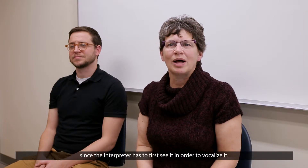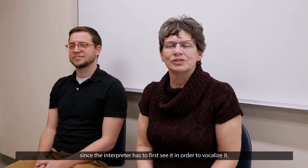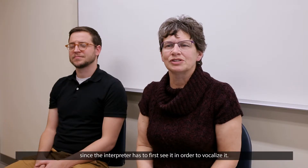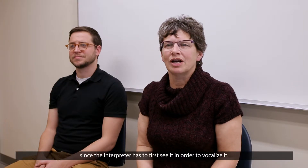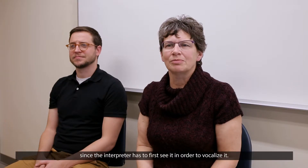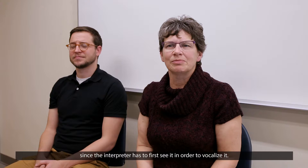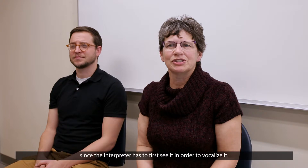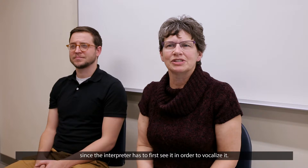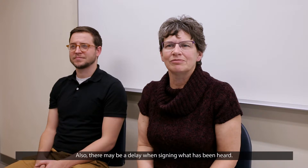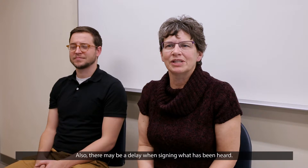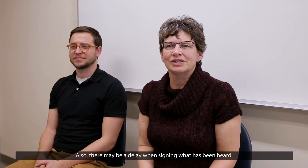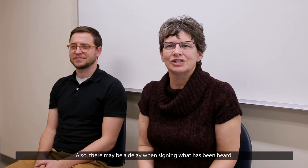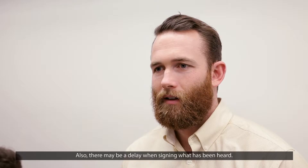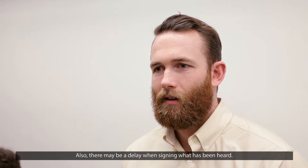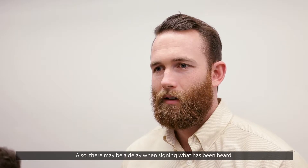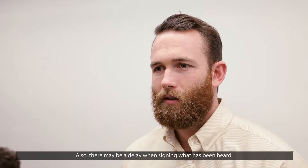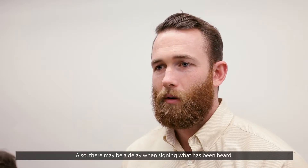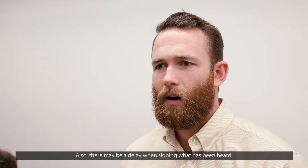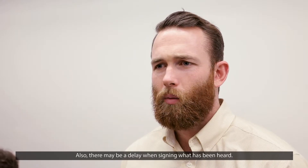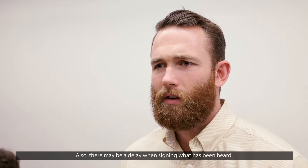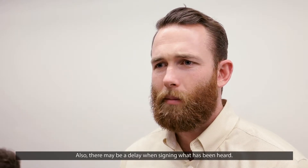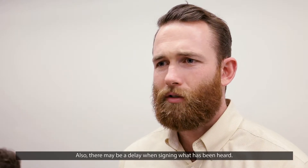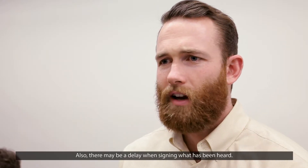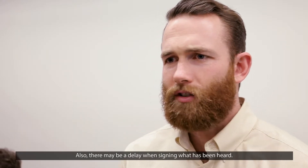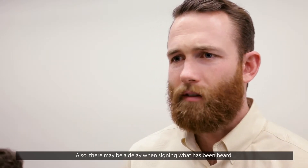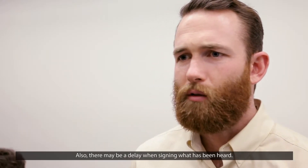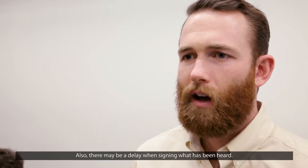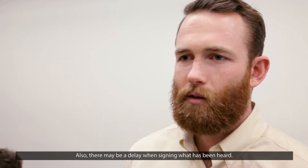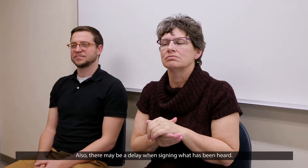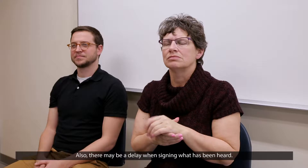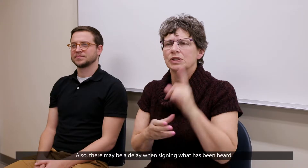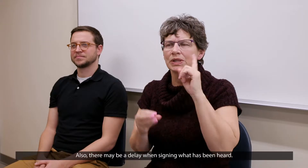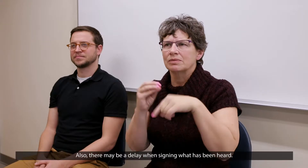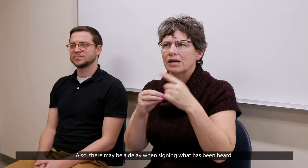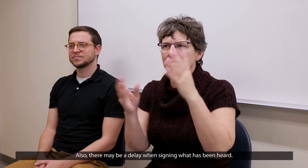it. Also, there may be a delay when signing what has been heard.